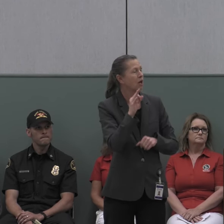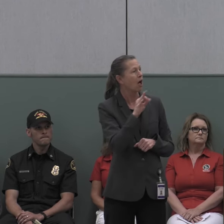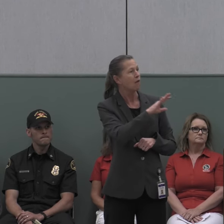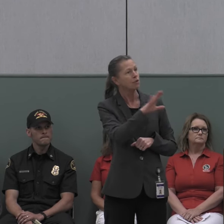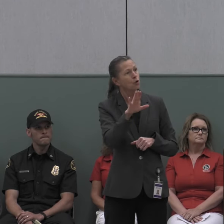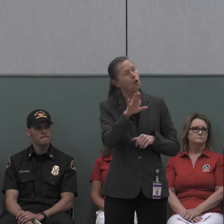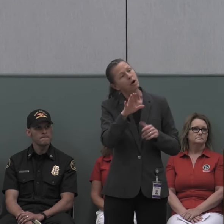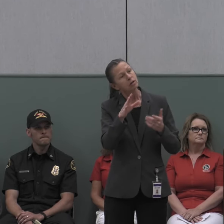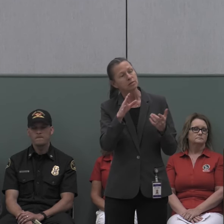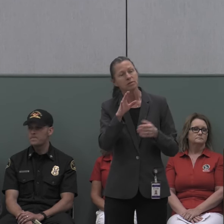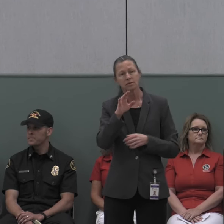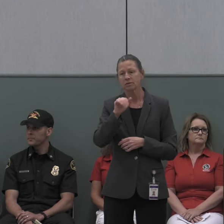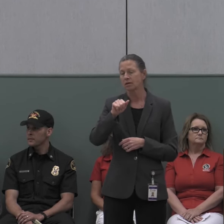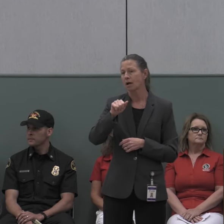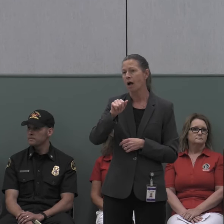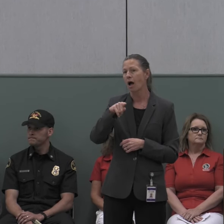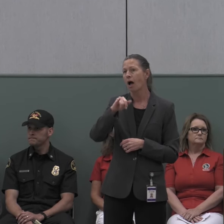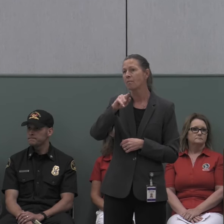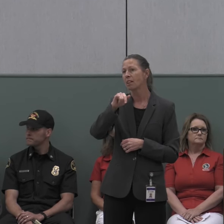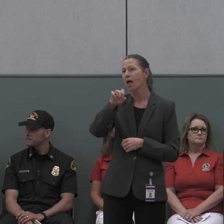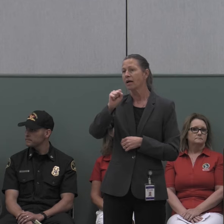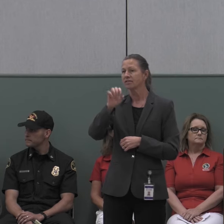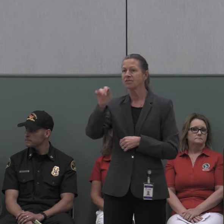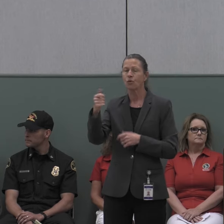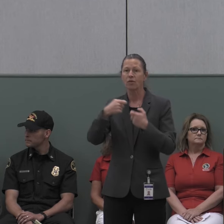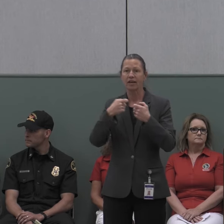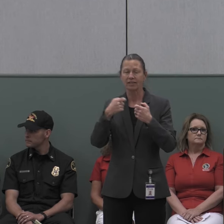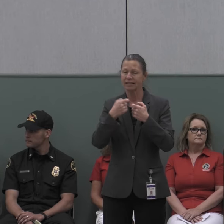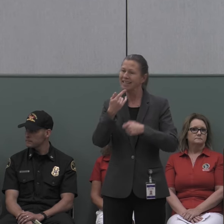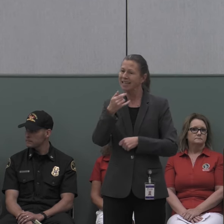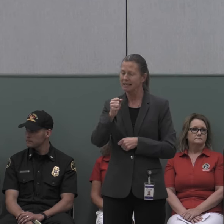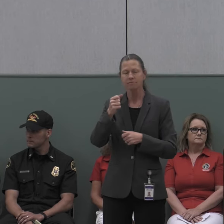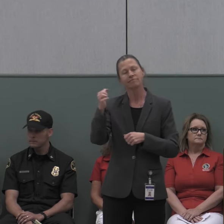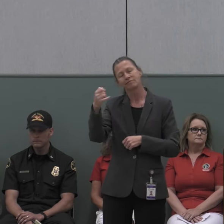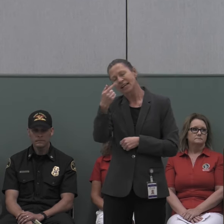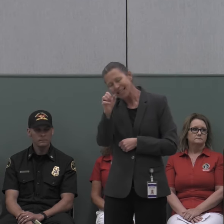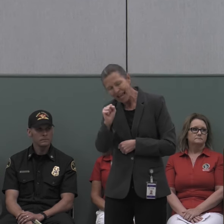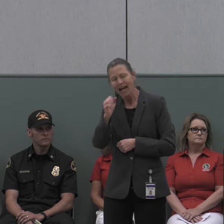lines or your gas turned back on, please call